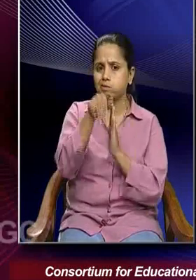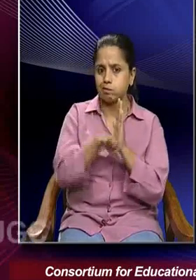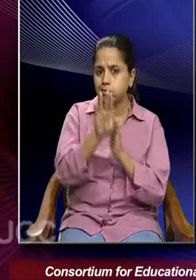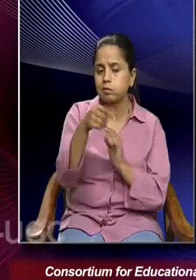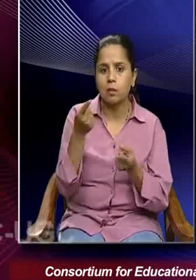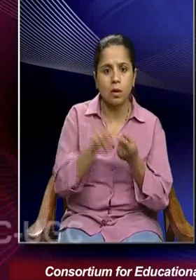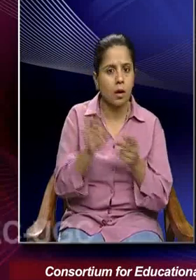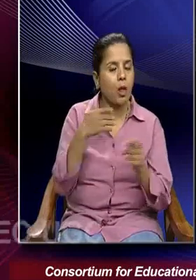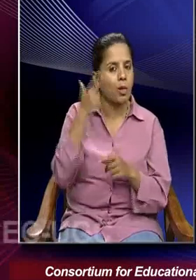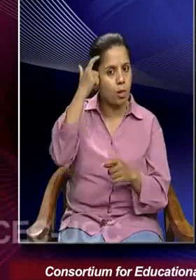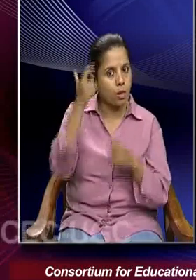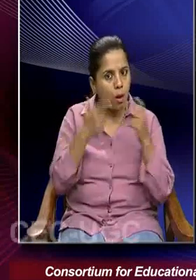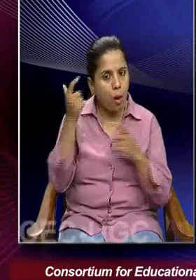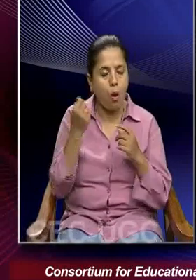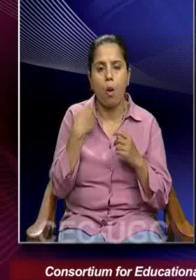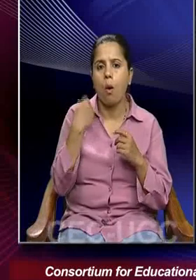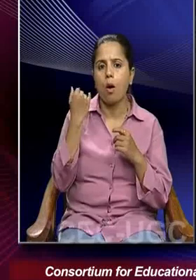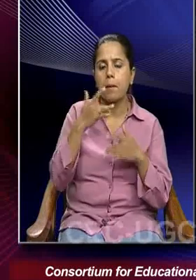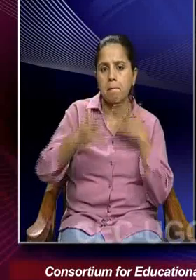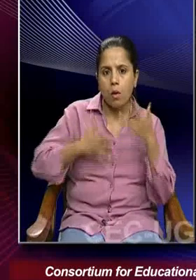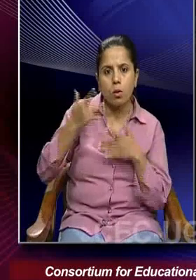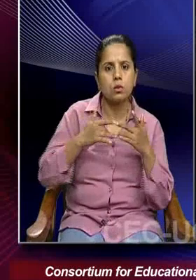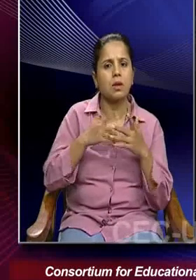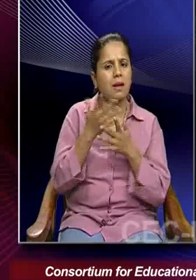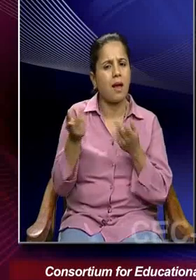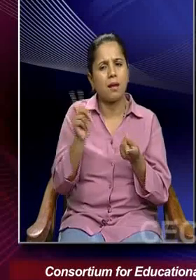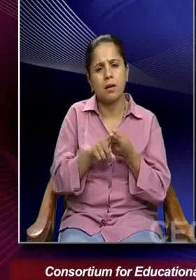of thoughts and emotions.